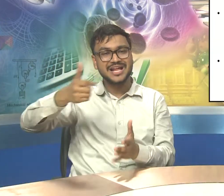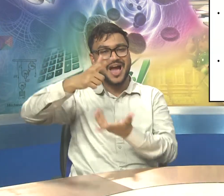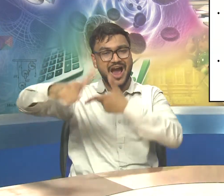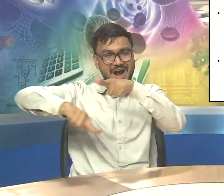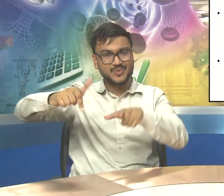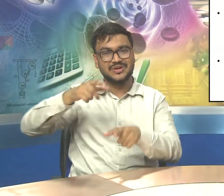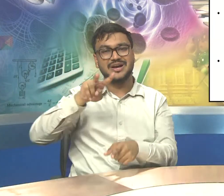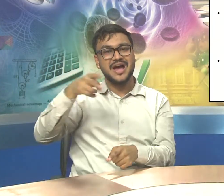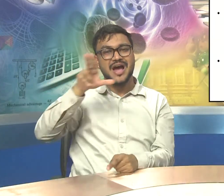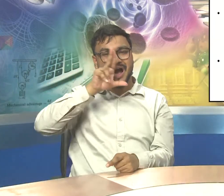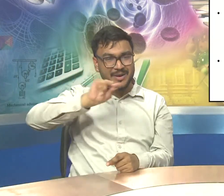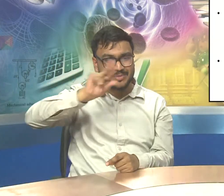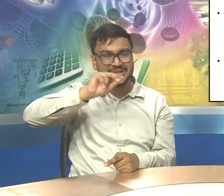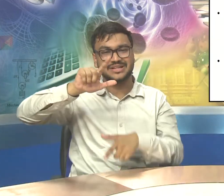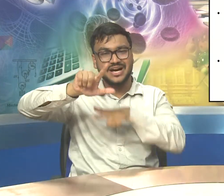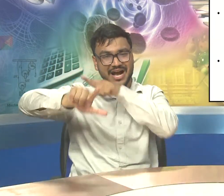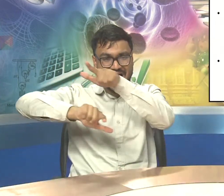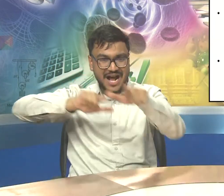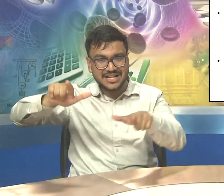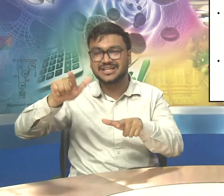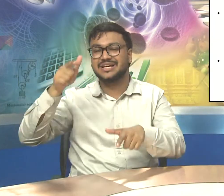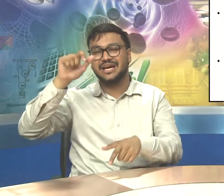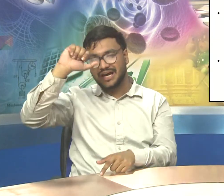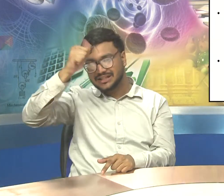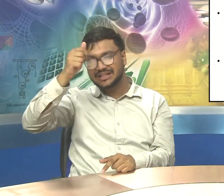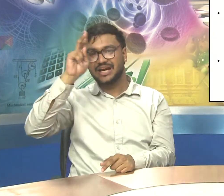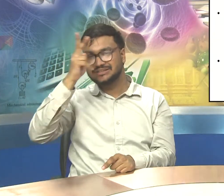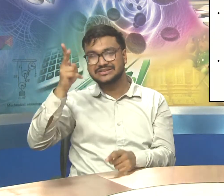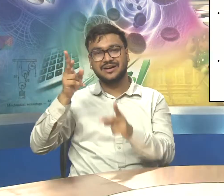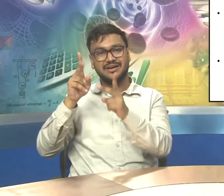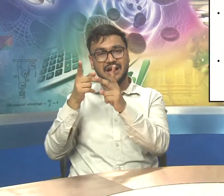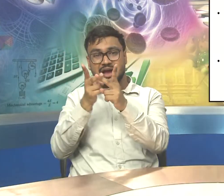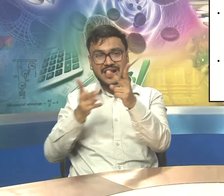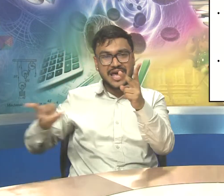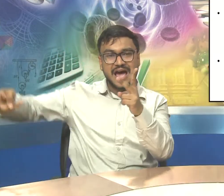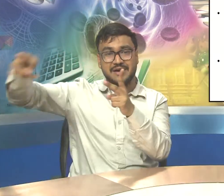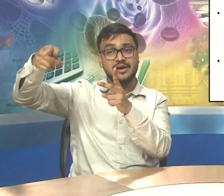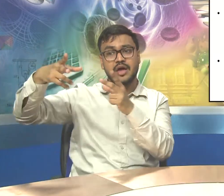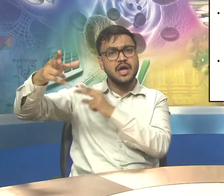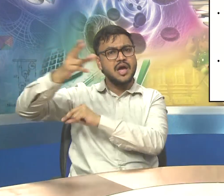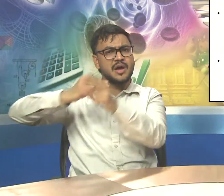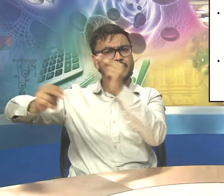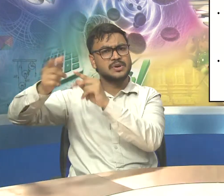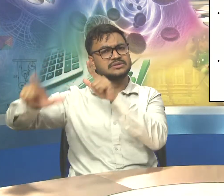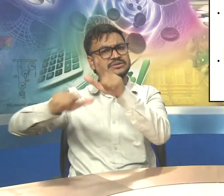We are using ISL to talk about ISL and other languages.